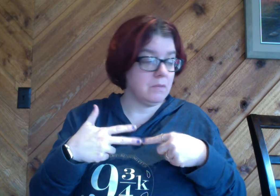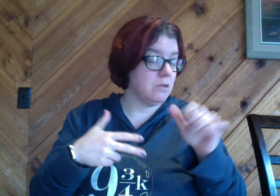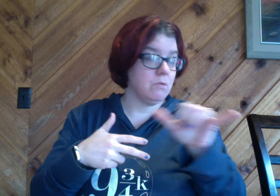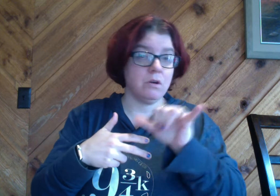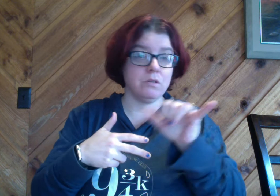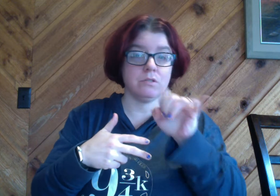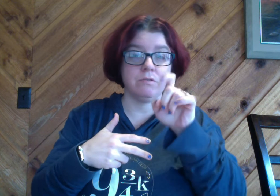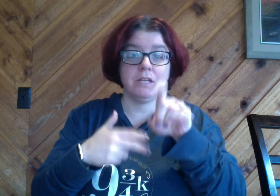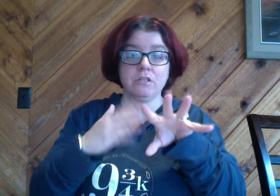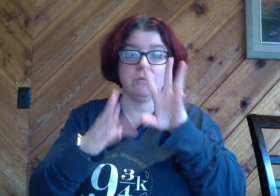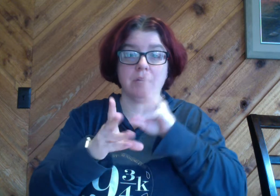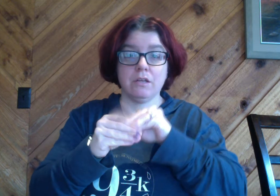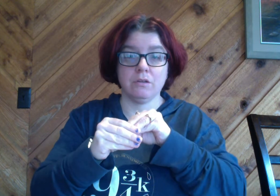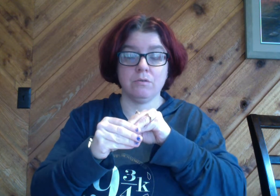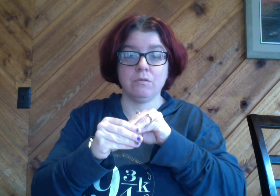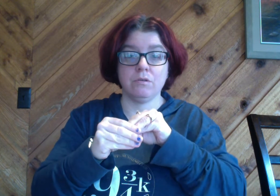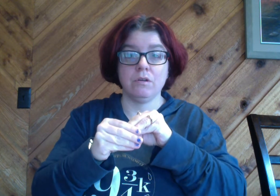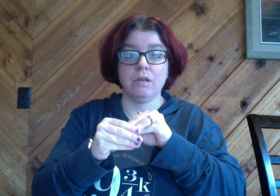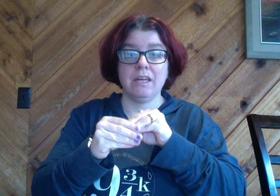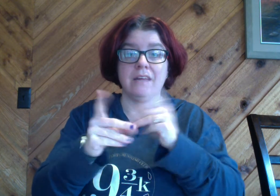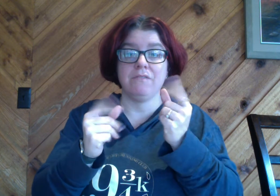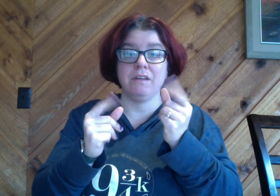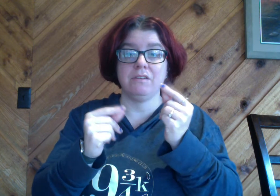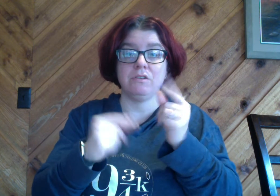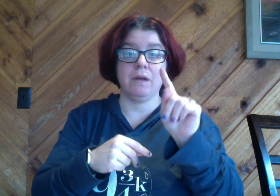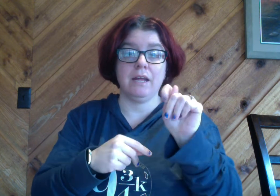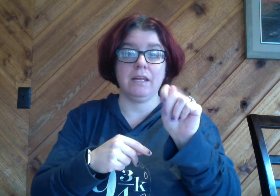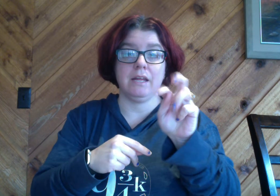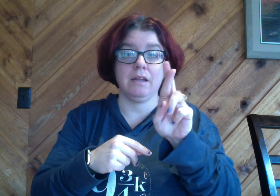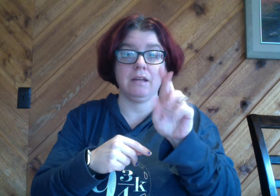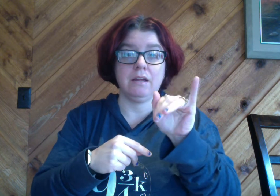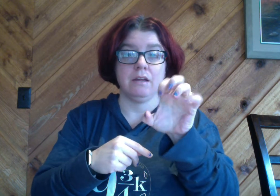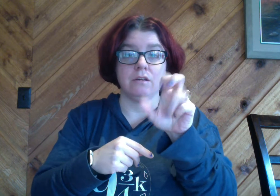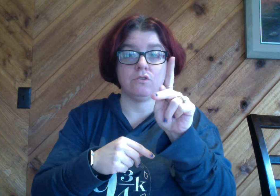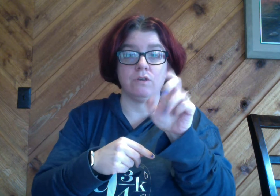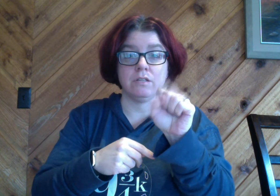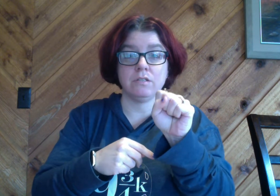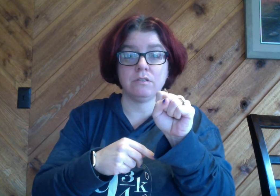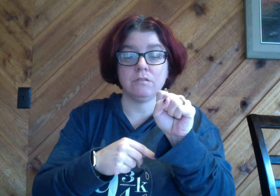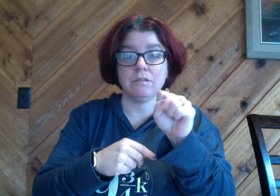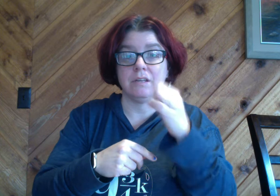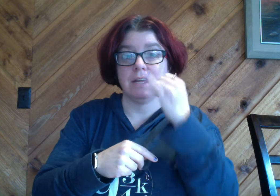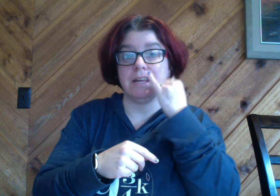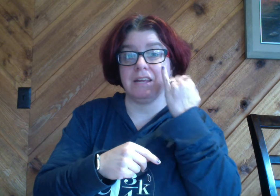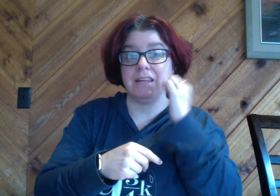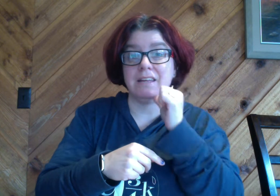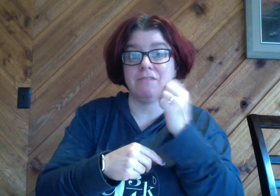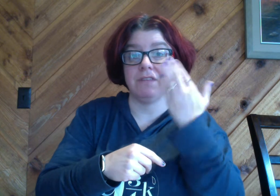You also need to include if they do any tricks, and if they